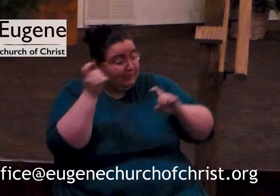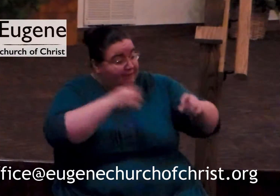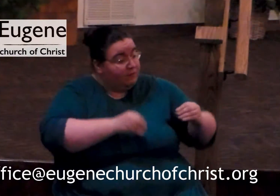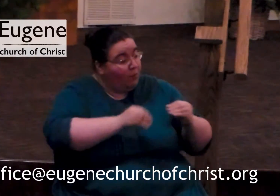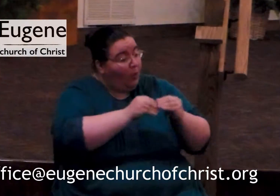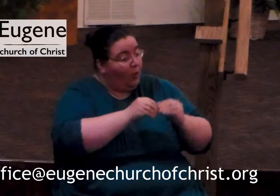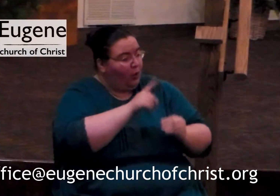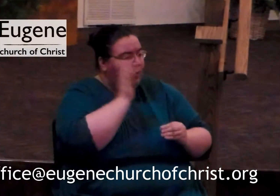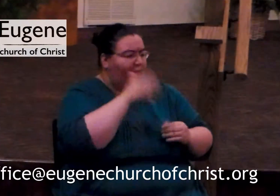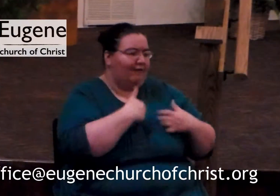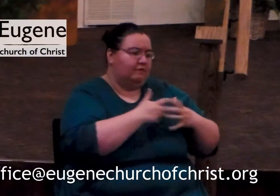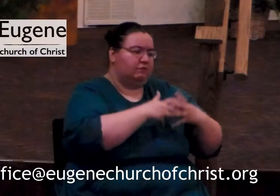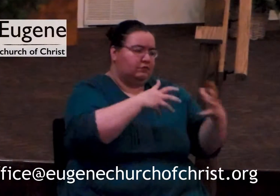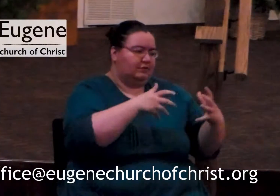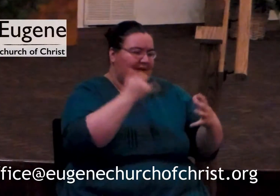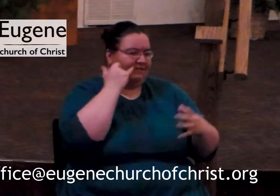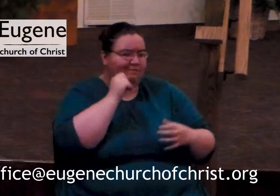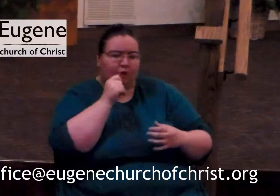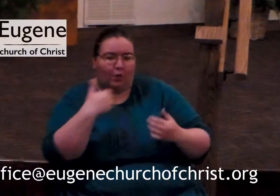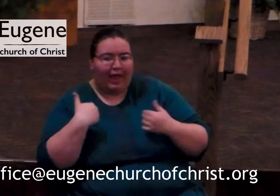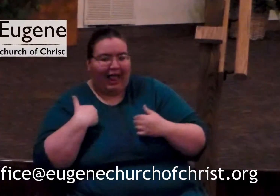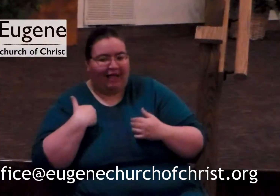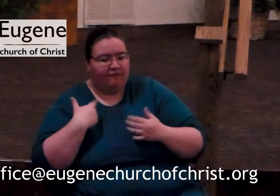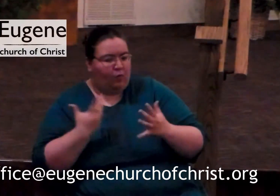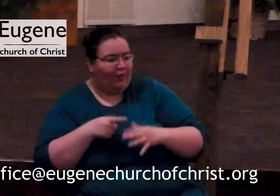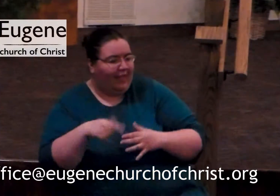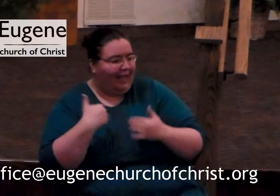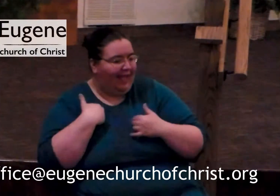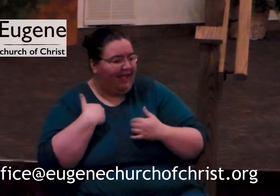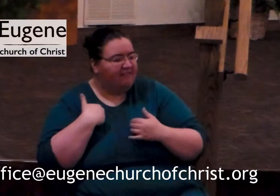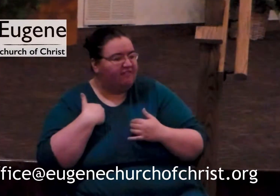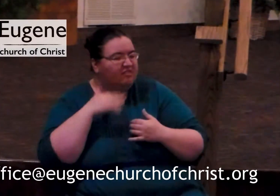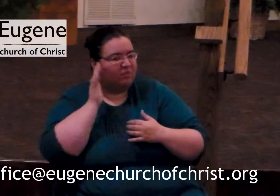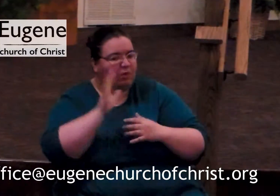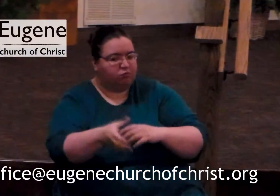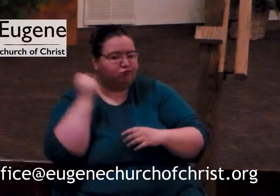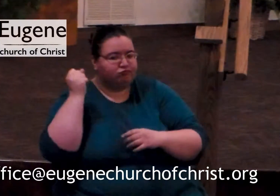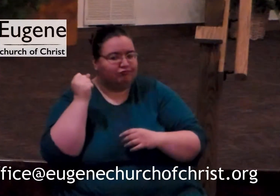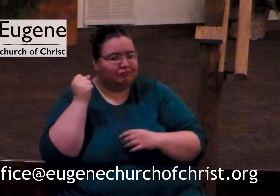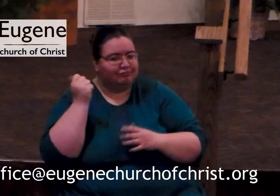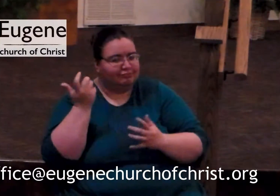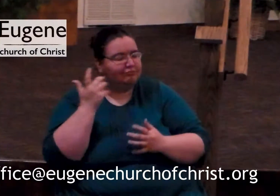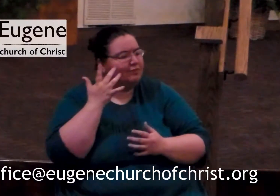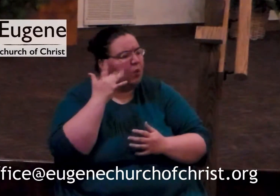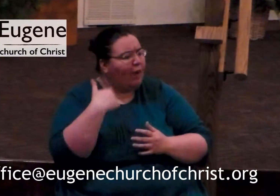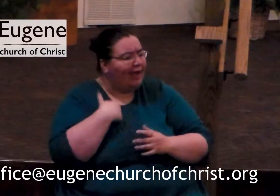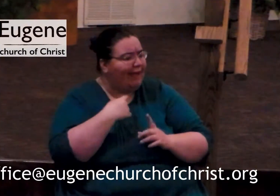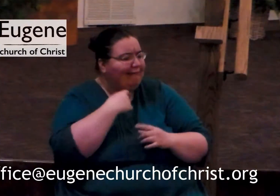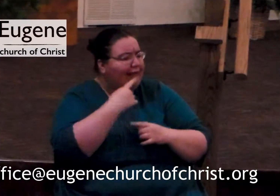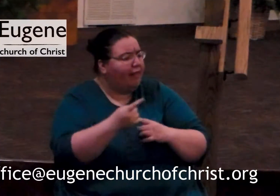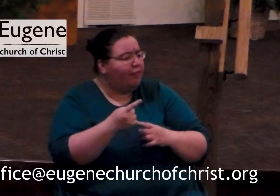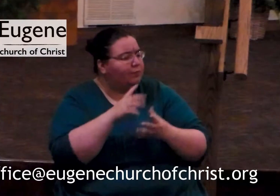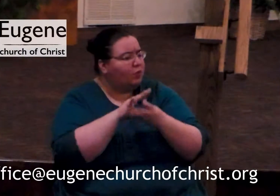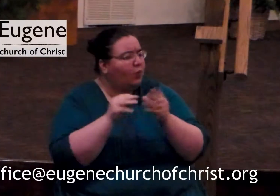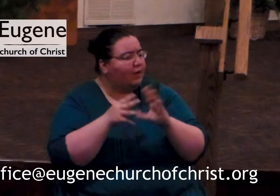will be taken from them. This is why I speak to them in parables. Though seeing they do not see, though hearing they do not hear or